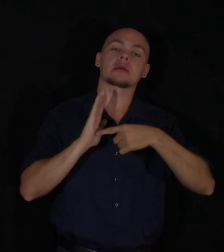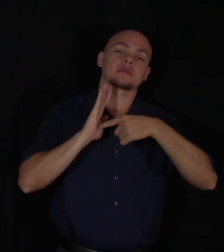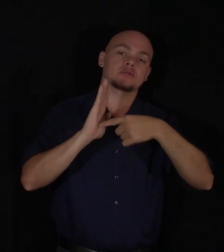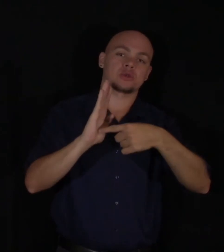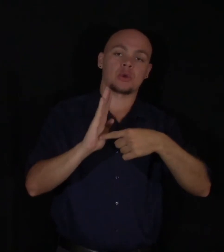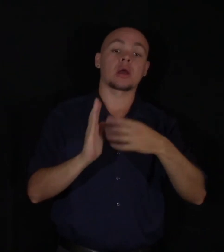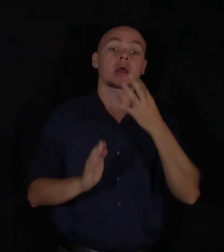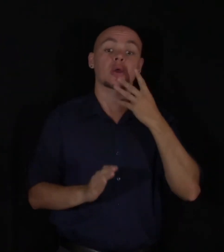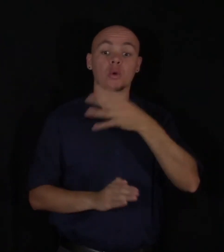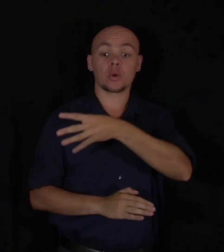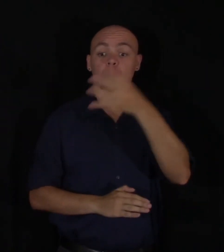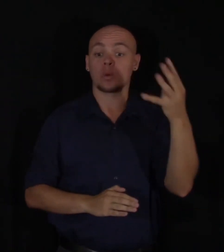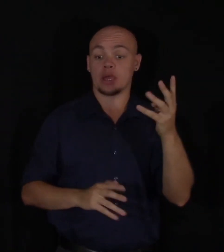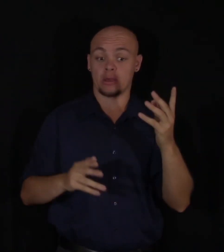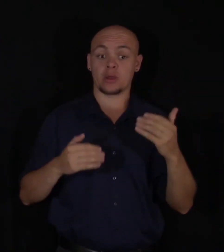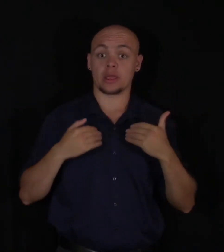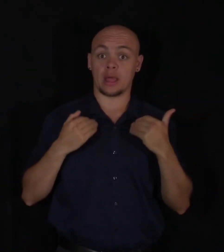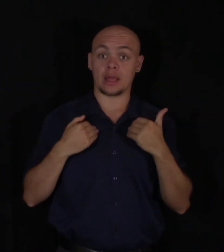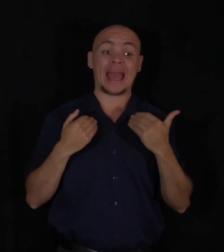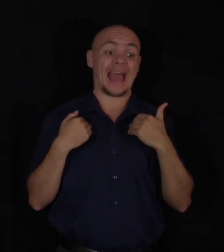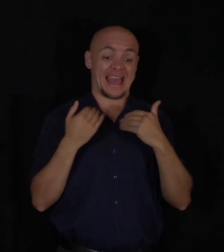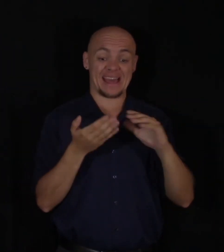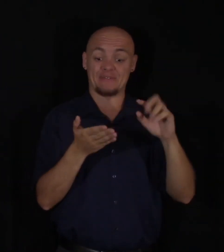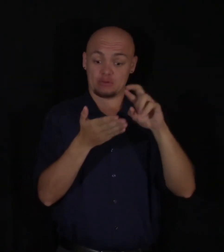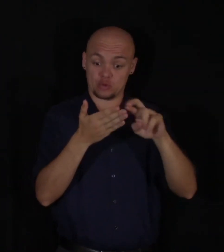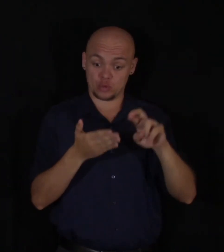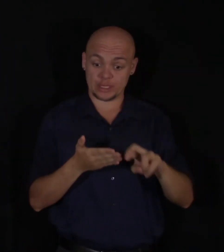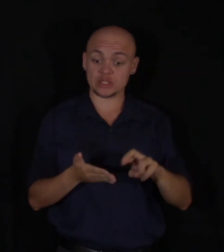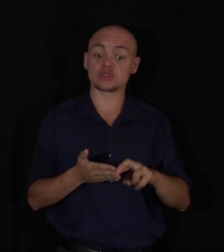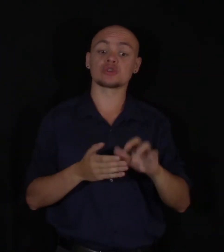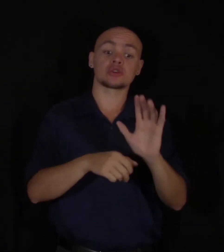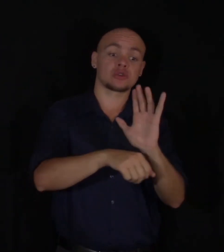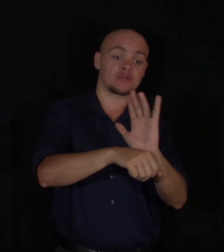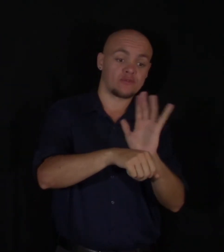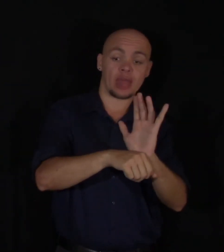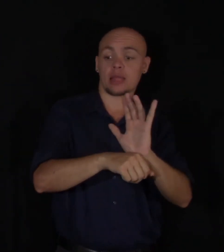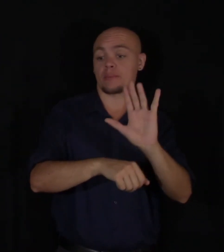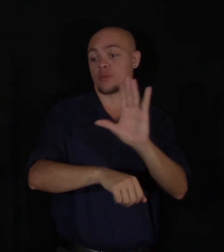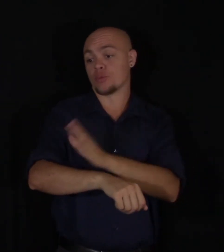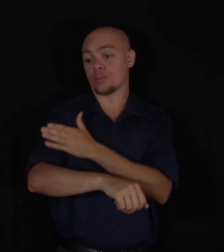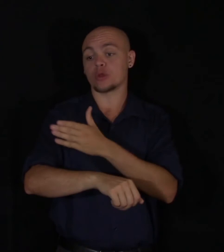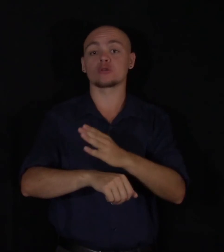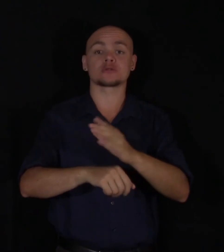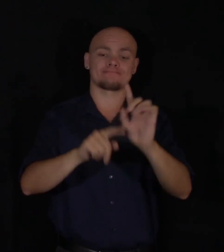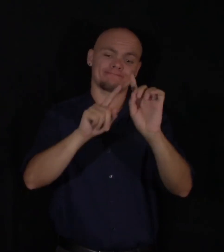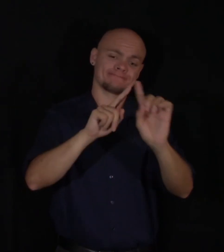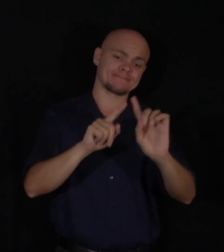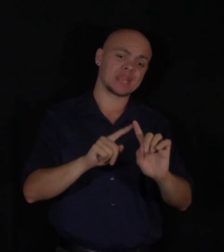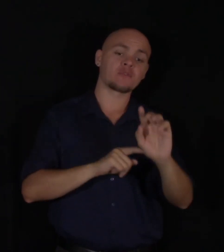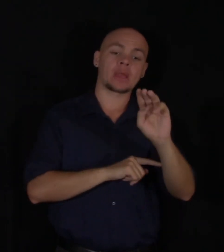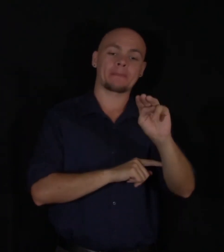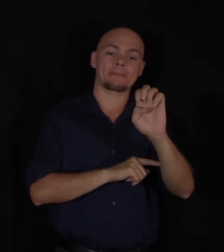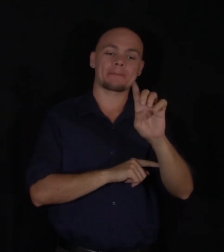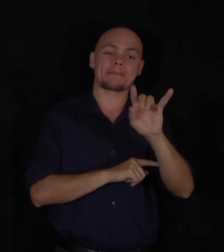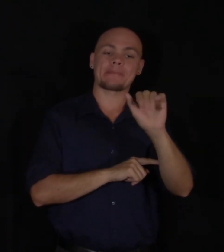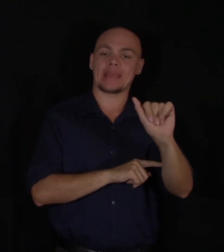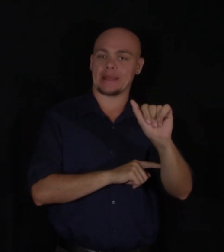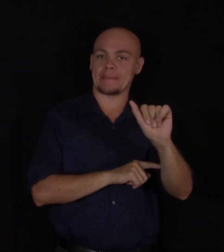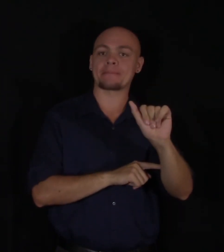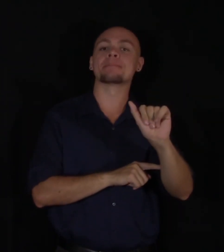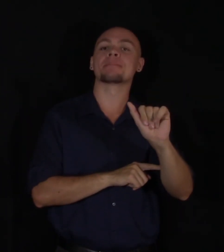queer youth have access to literature, film, music, and all mediums that reflect them without being